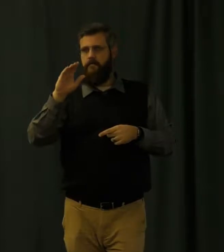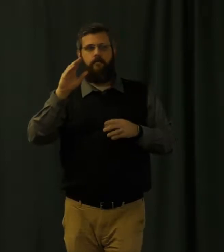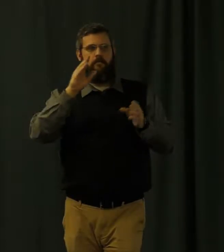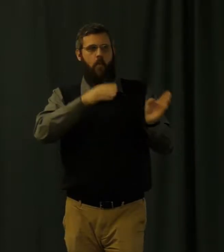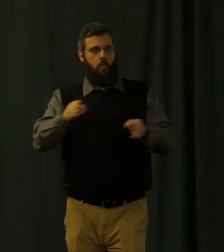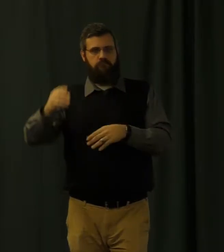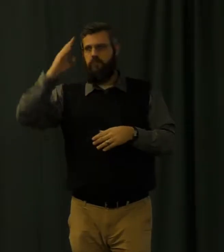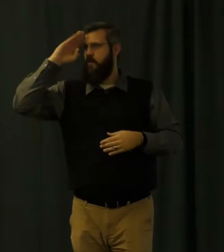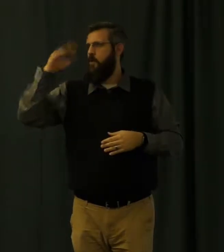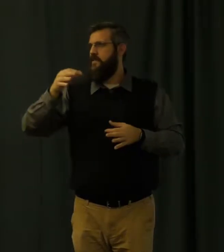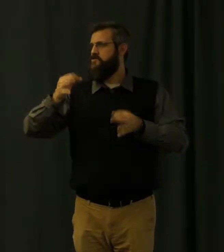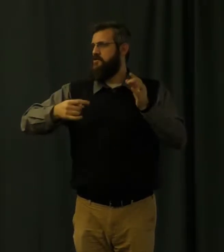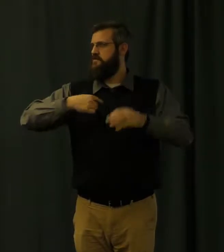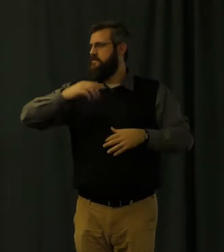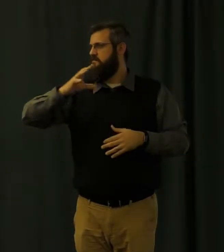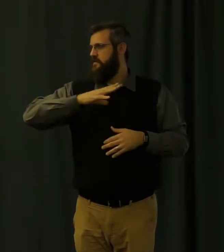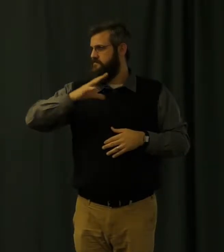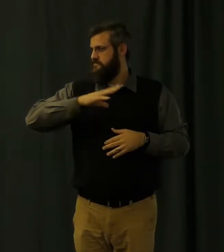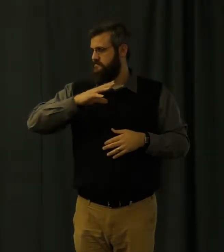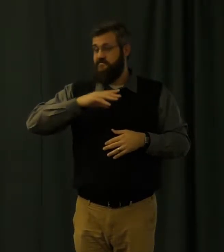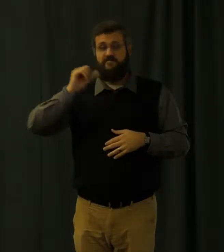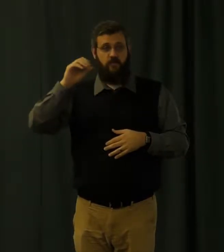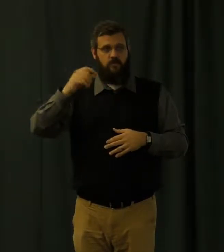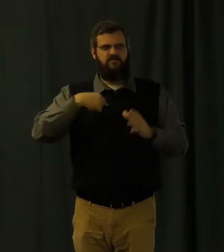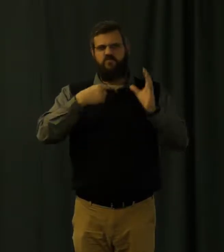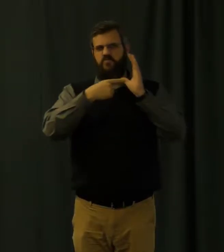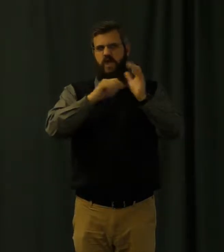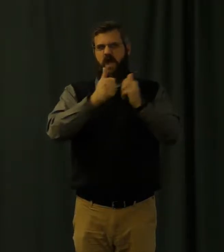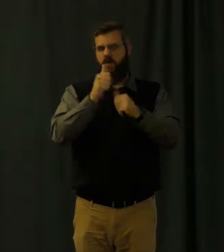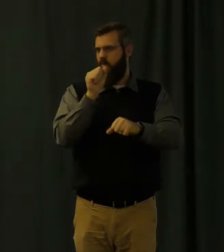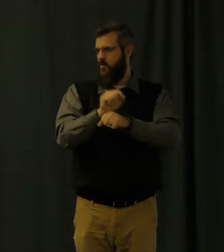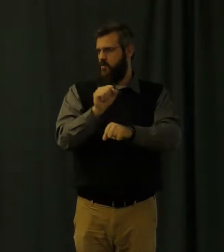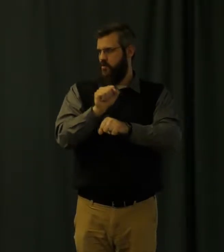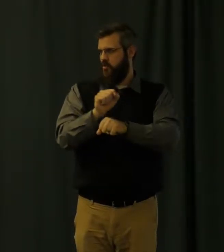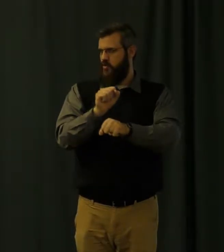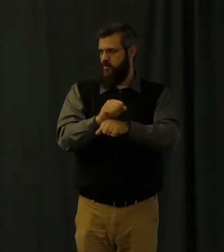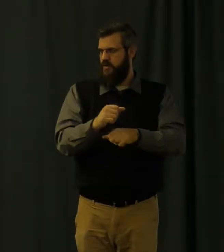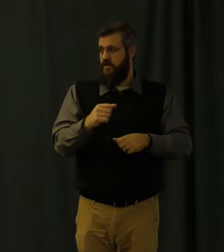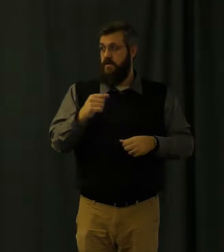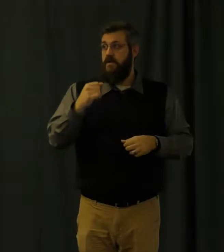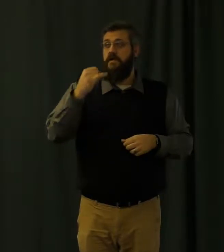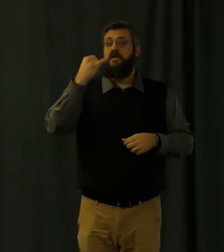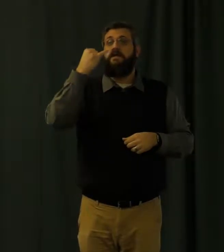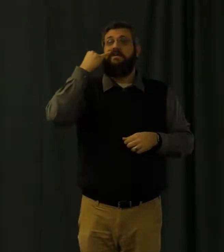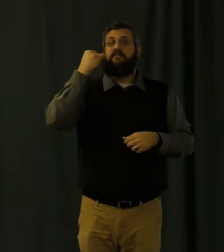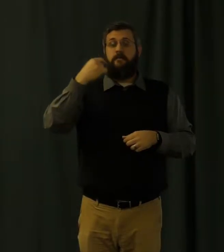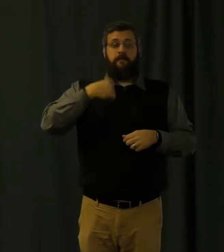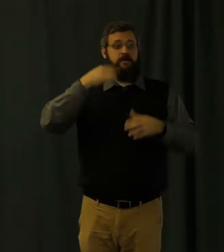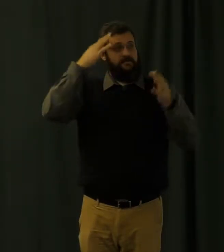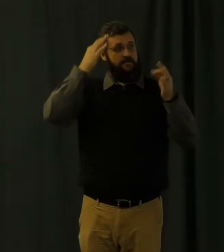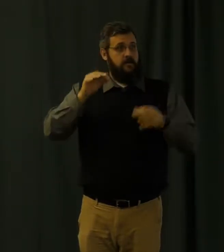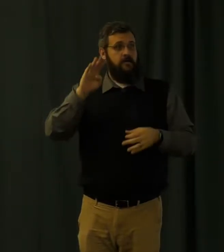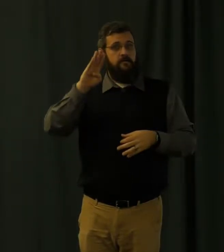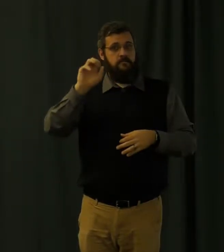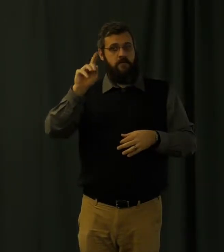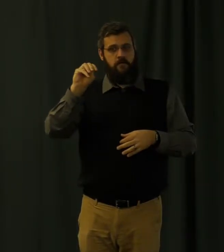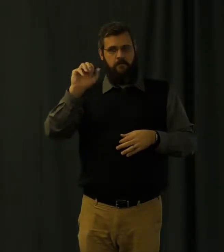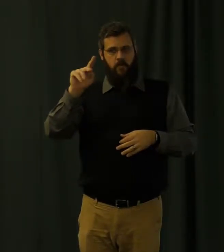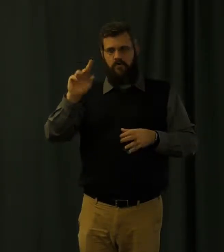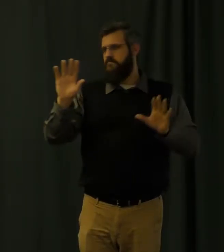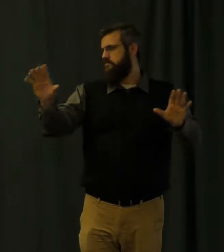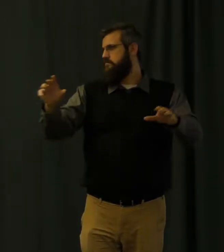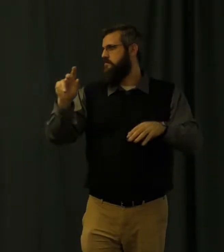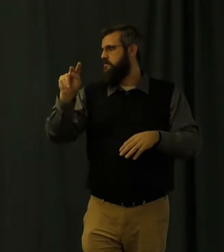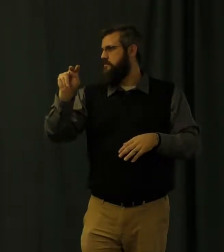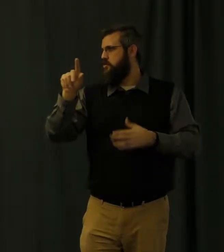judge away, I don't care, okay. So, let me show you how this works. So, if I wanted to bookmark, let's bookmark the Herald Leader